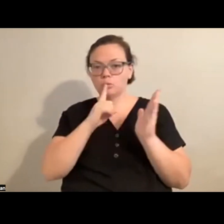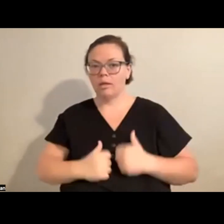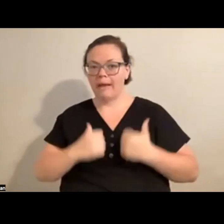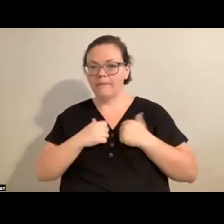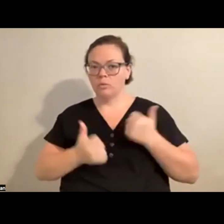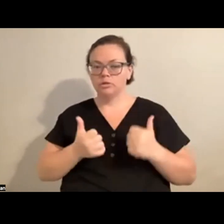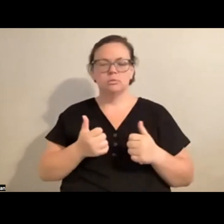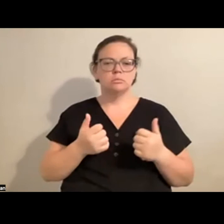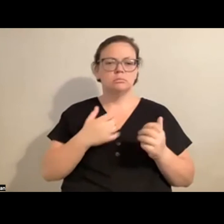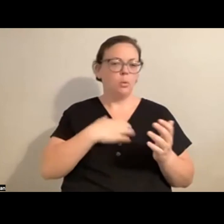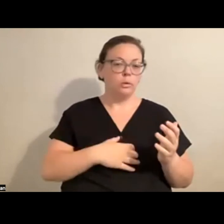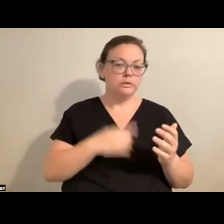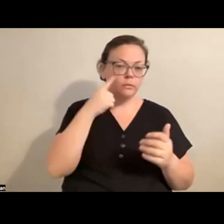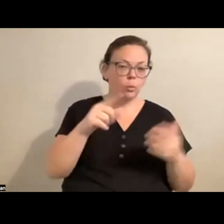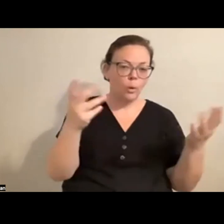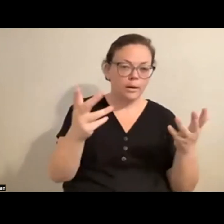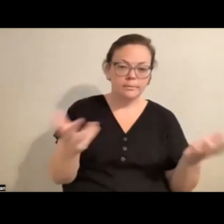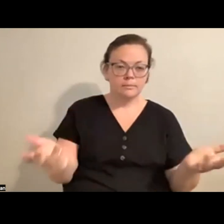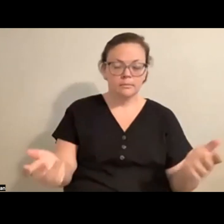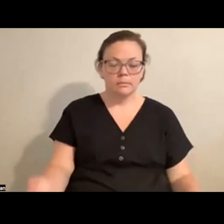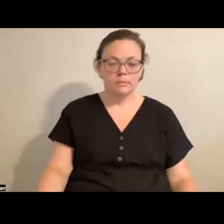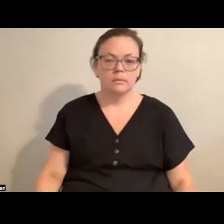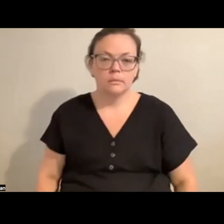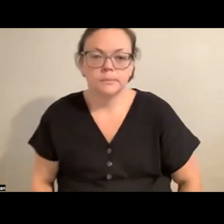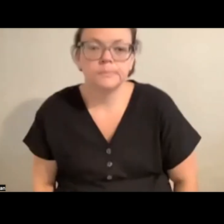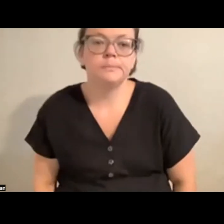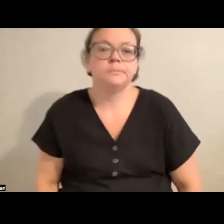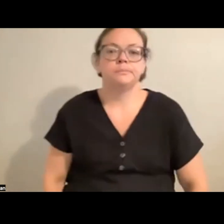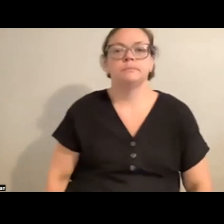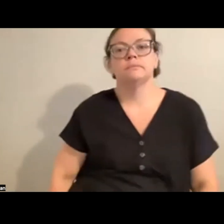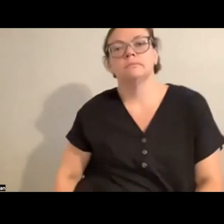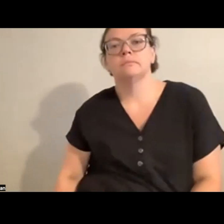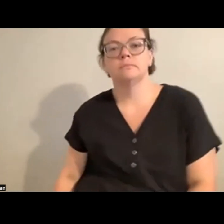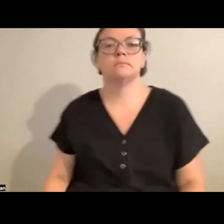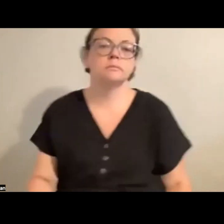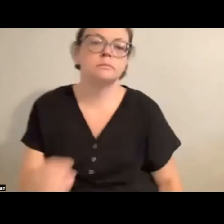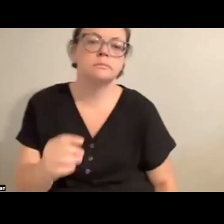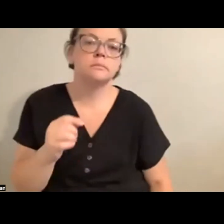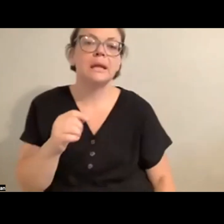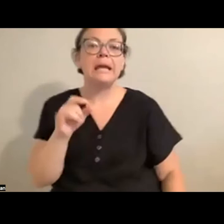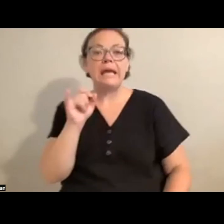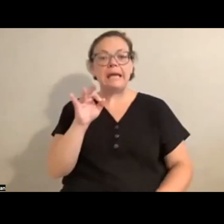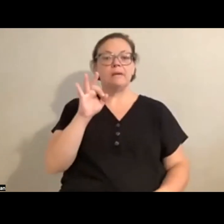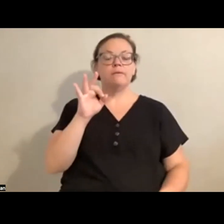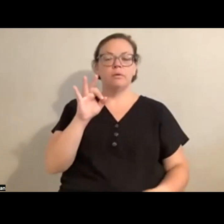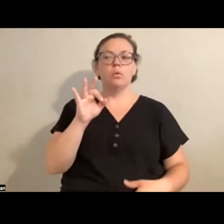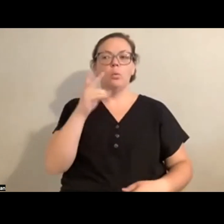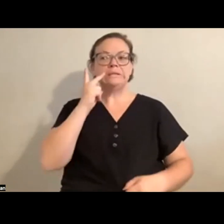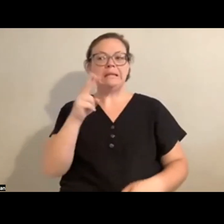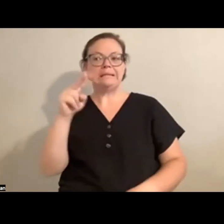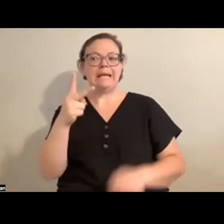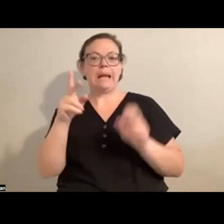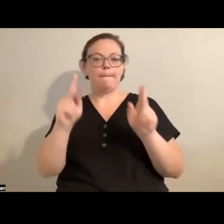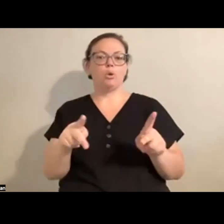being wished for here. If we view like if we view the second person in this